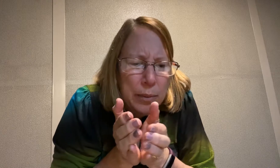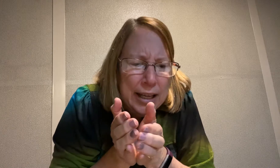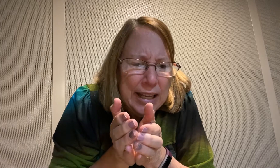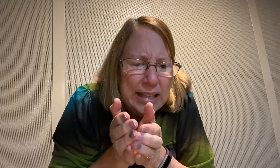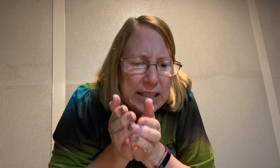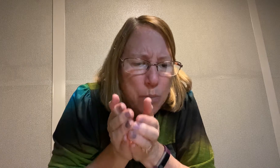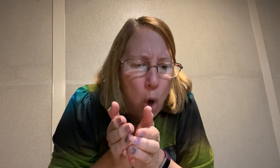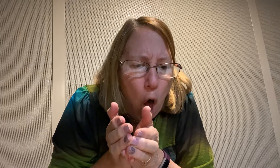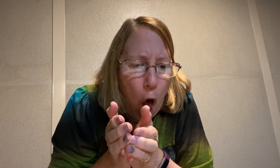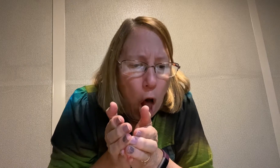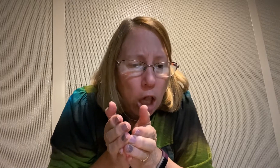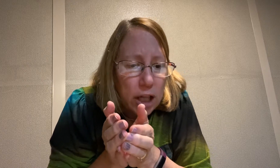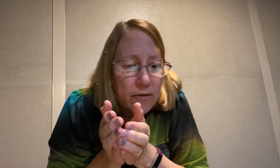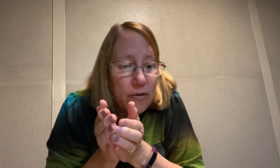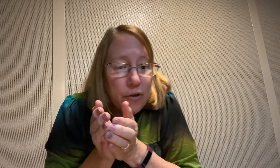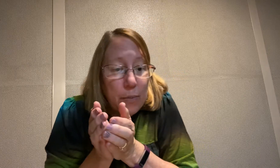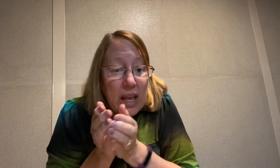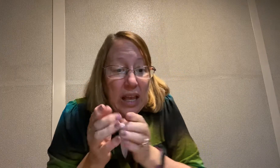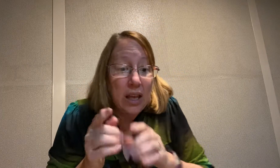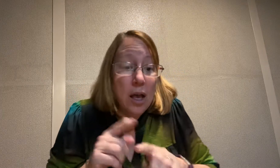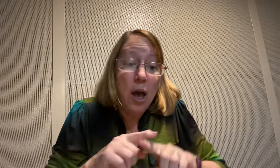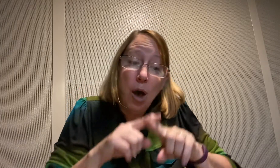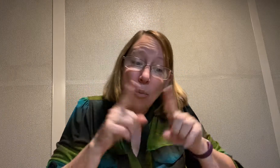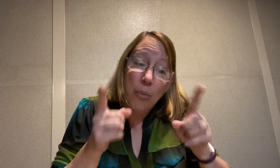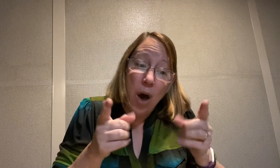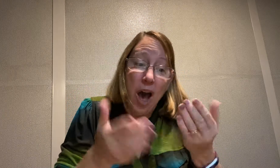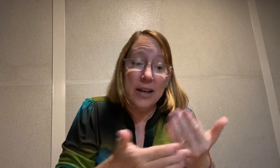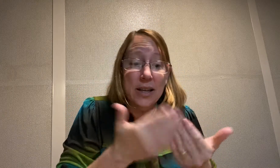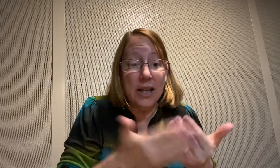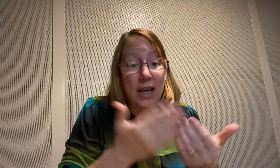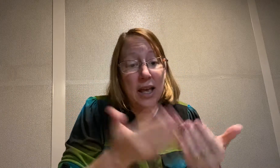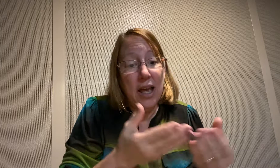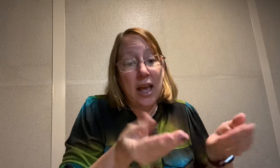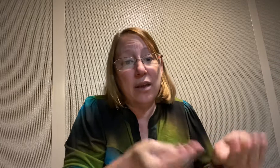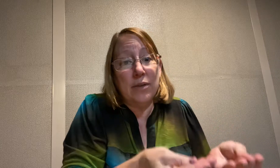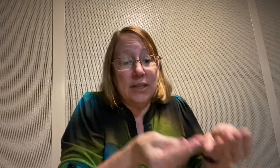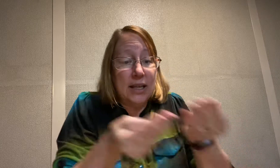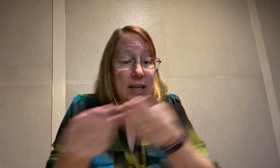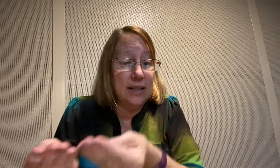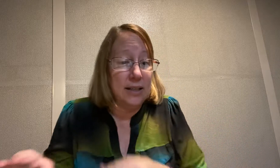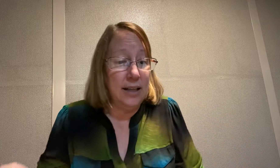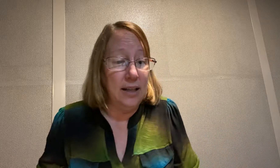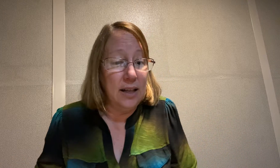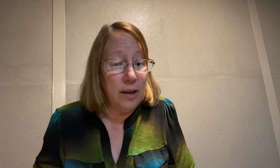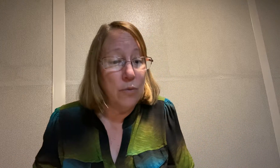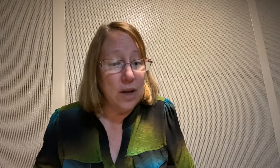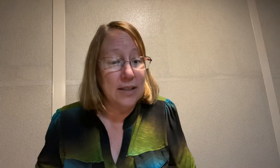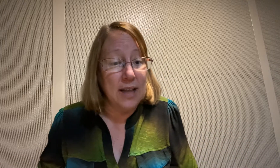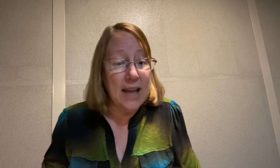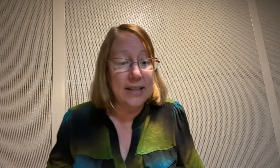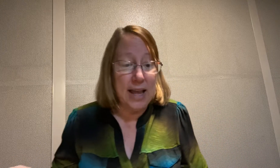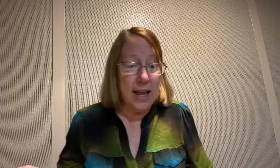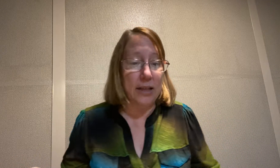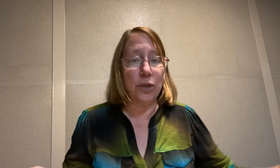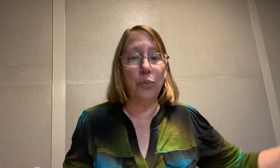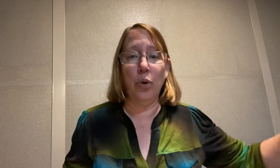extremely small, even for me, but it was light and